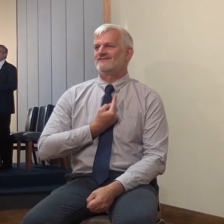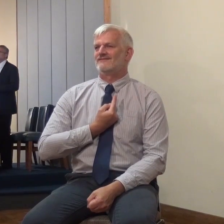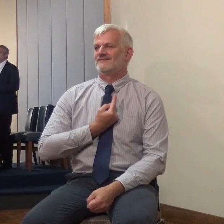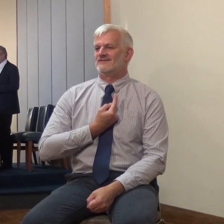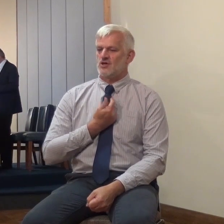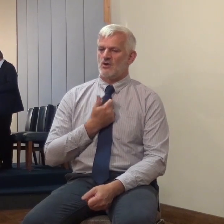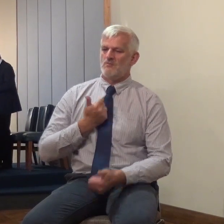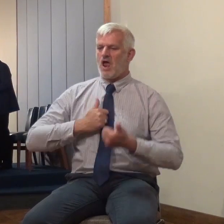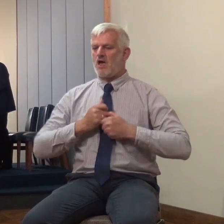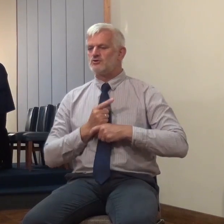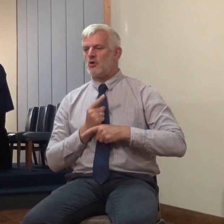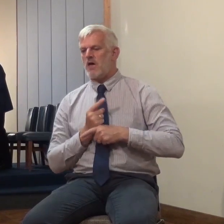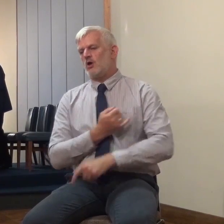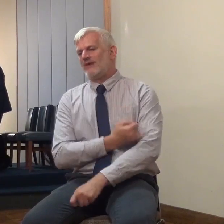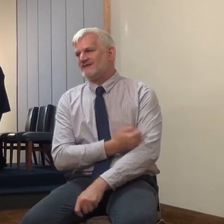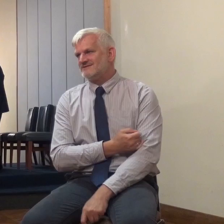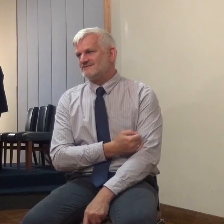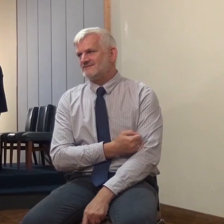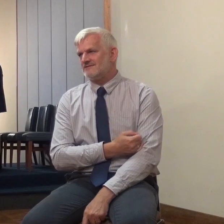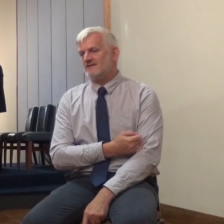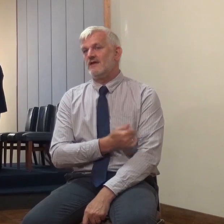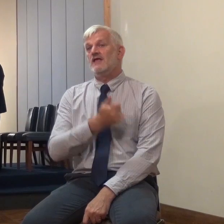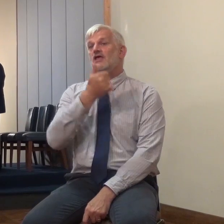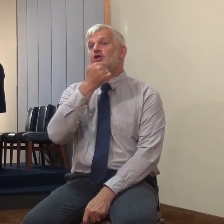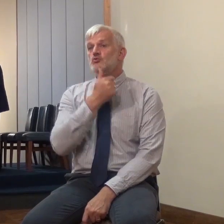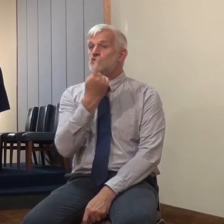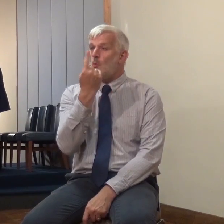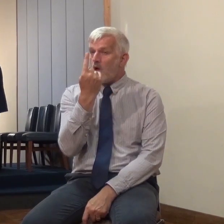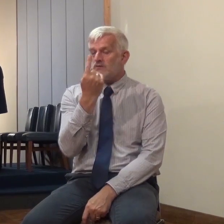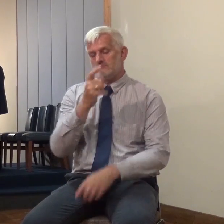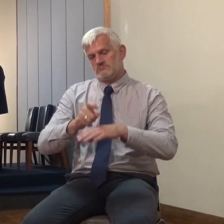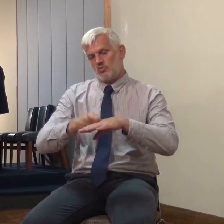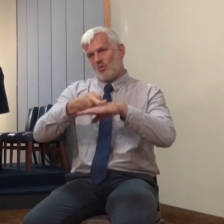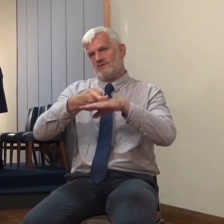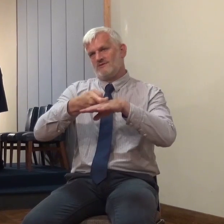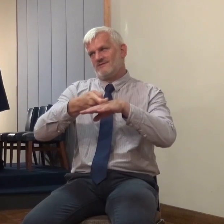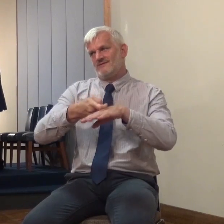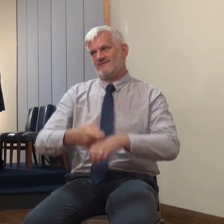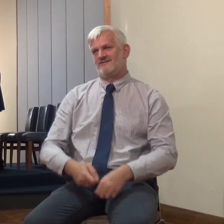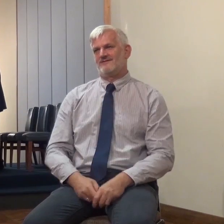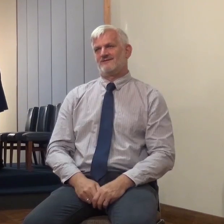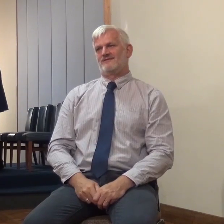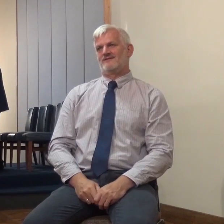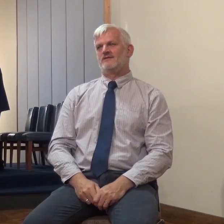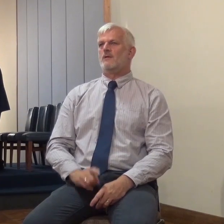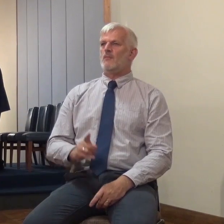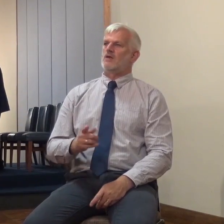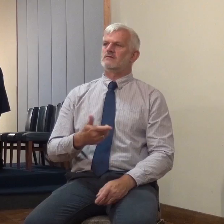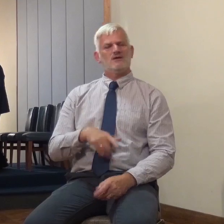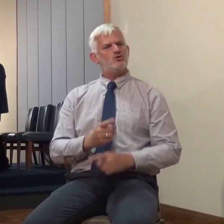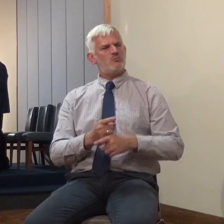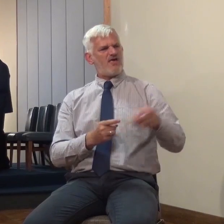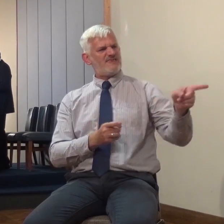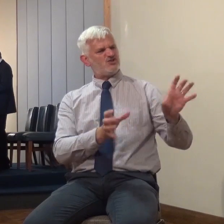2 Corinthians chapter 12, there is no person that is named, nor group of people,